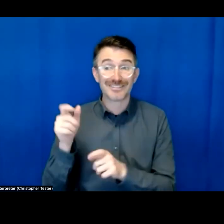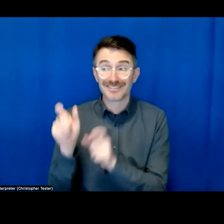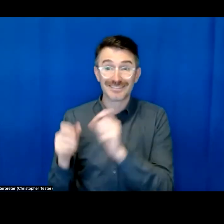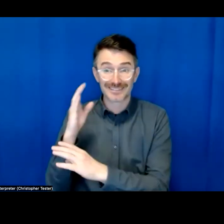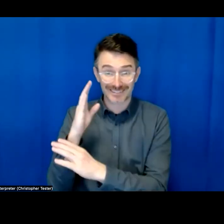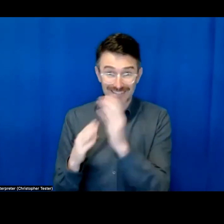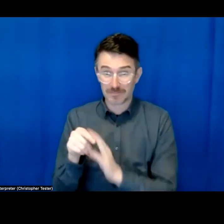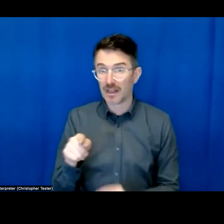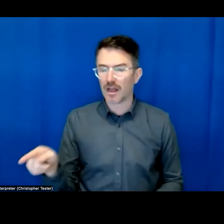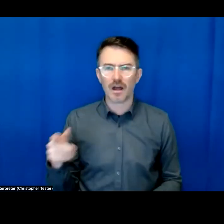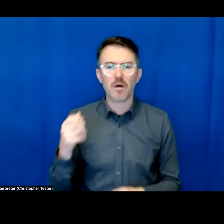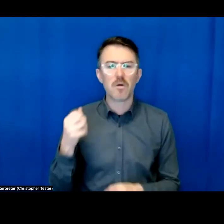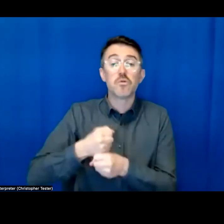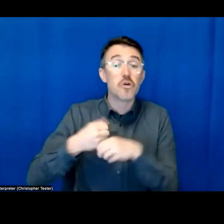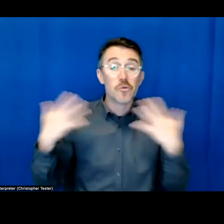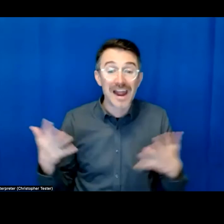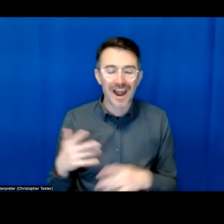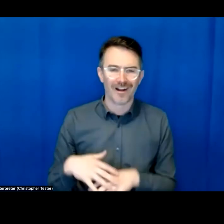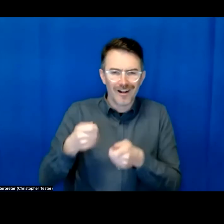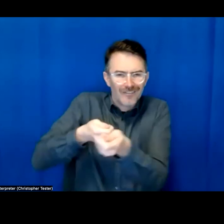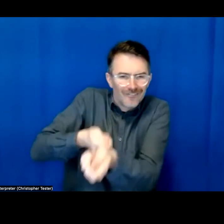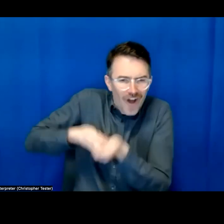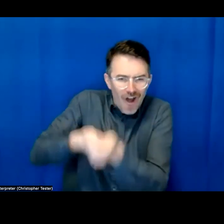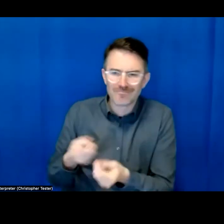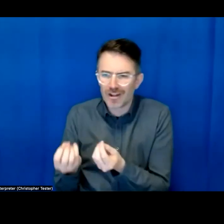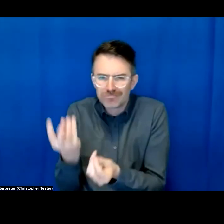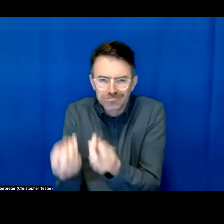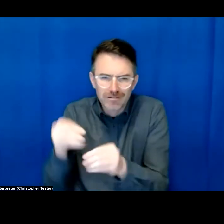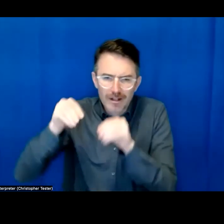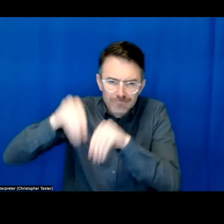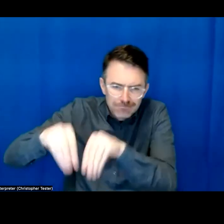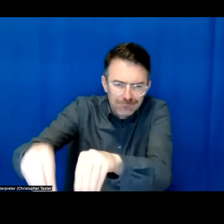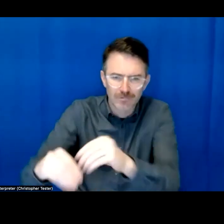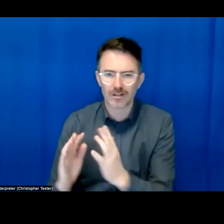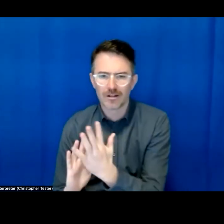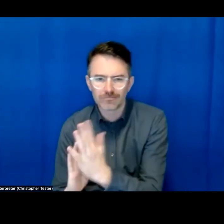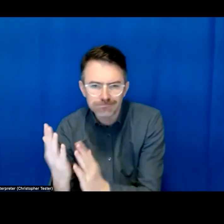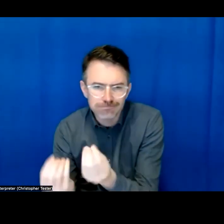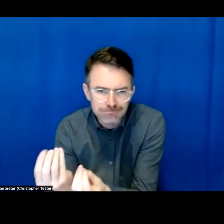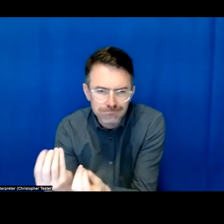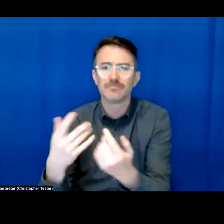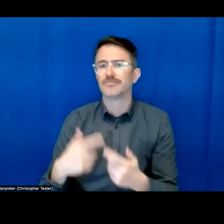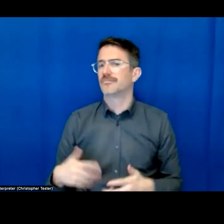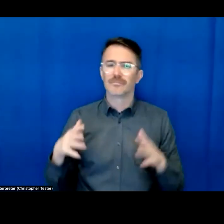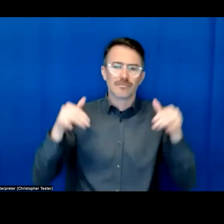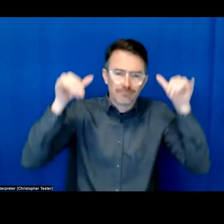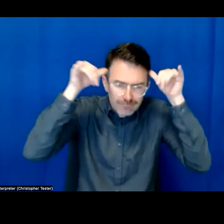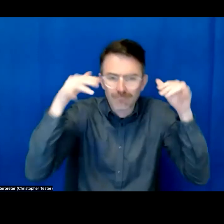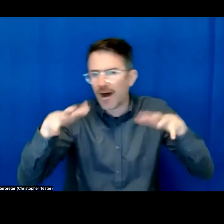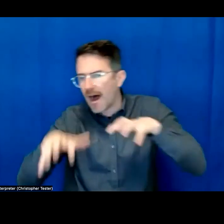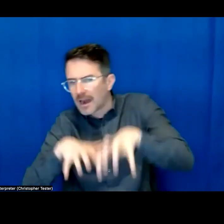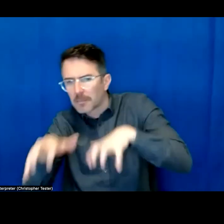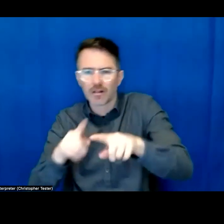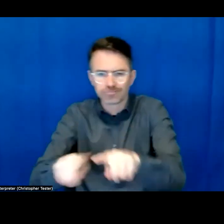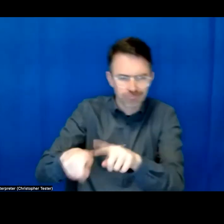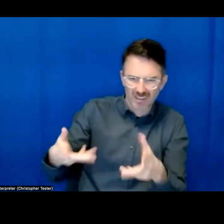resources. 2, the state should ensure the full participation of indigenous women with disabilities in